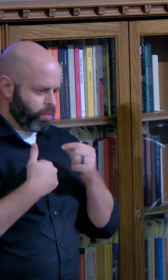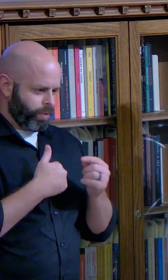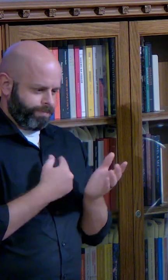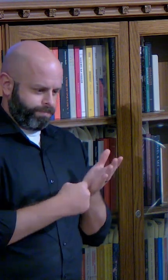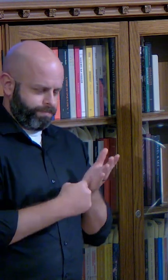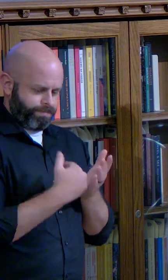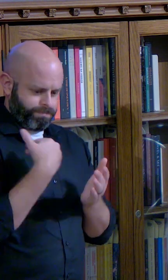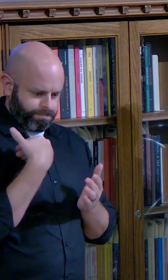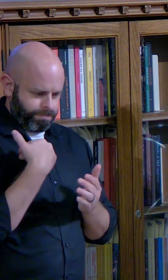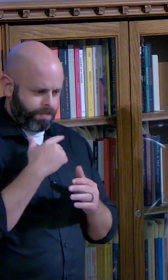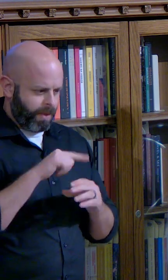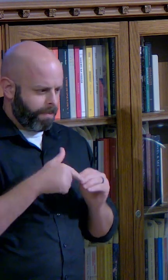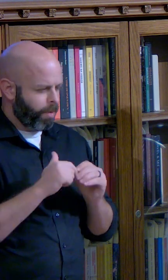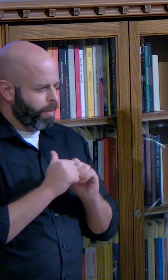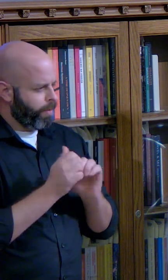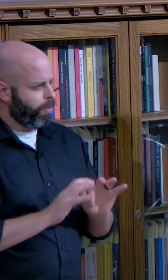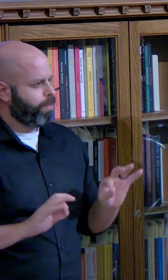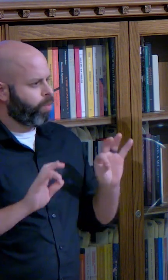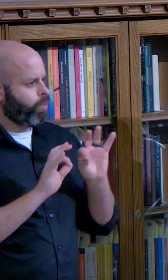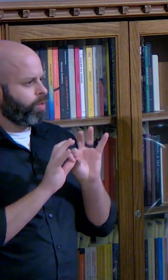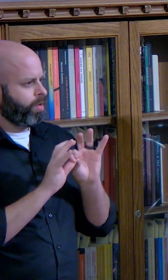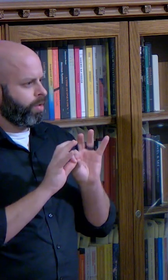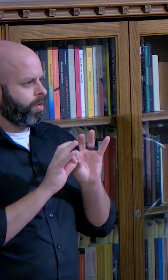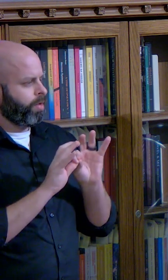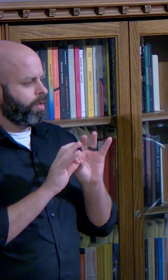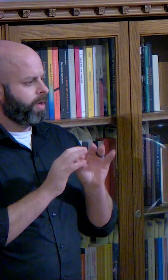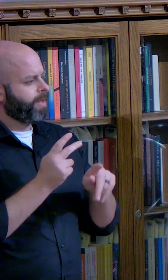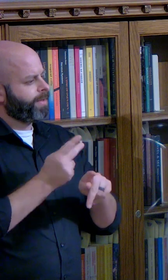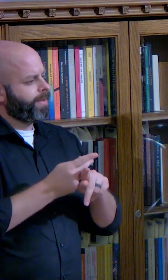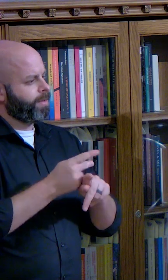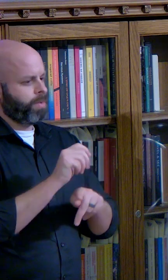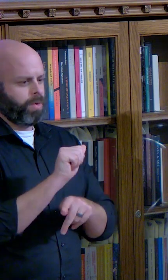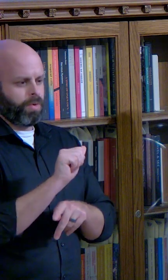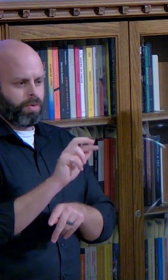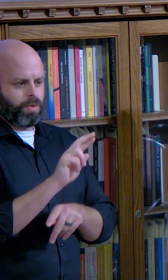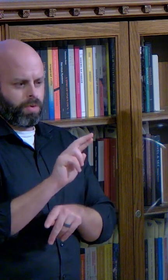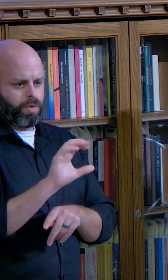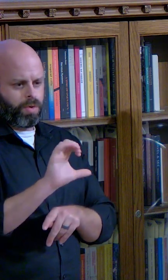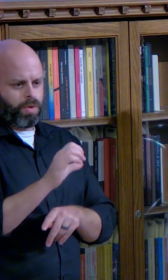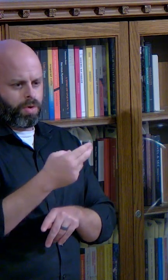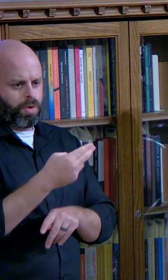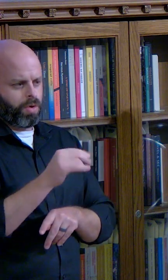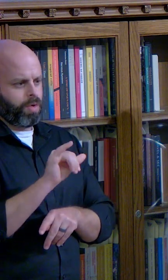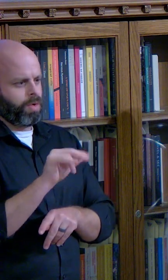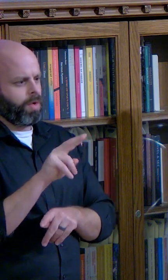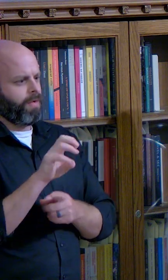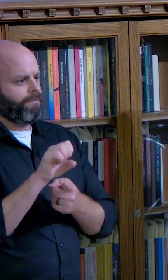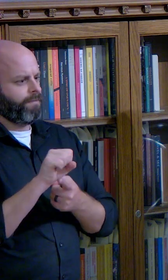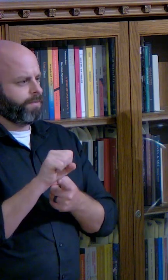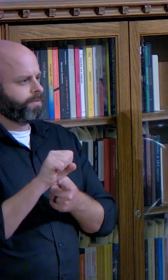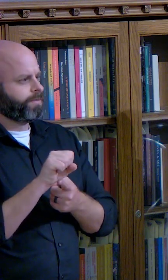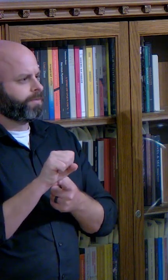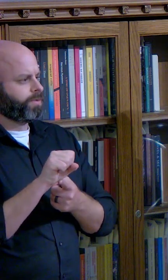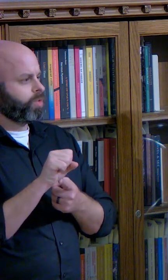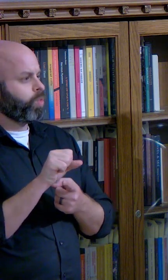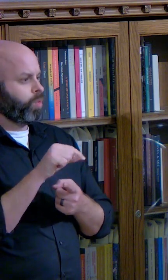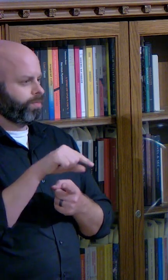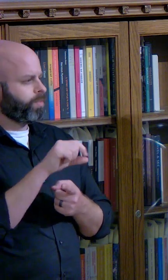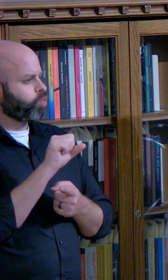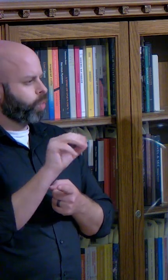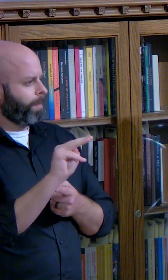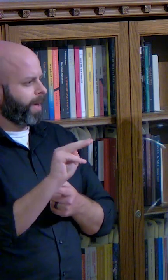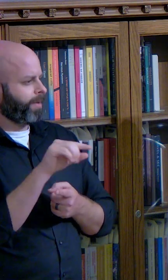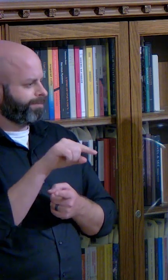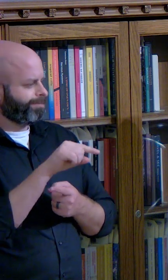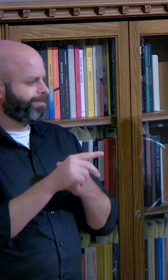importance of archives and in many ways social media has been an archive for me